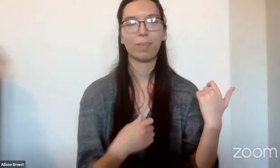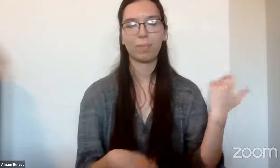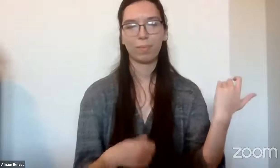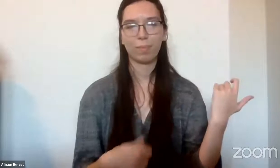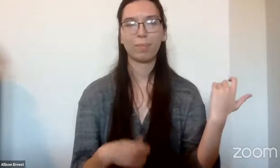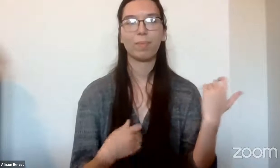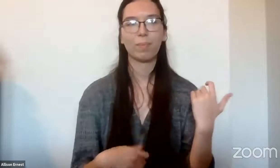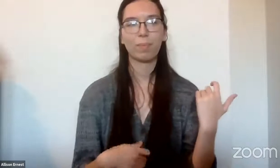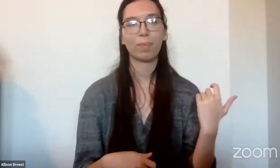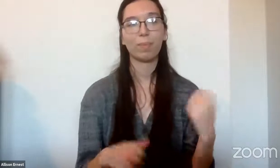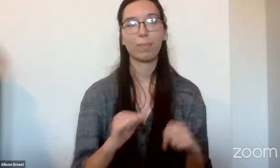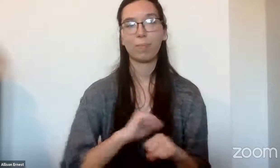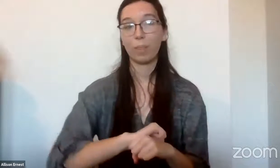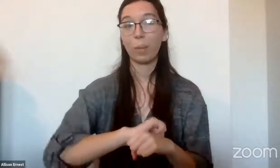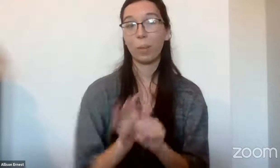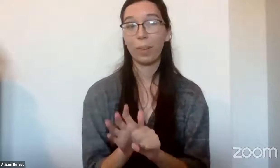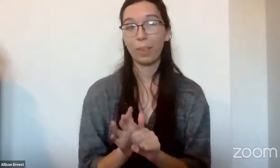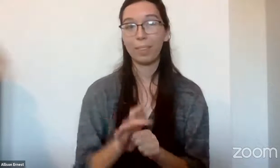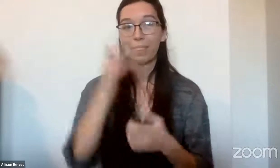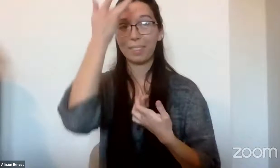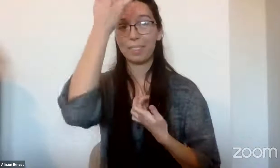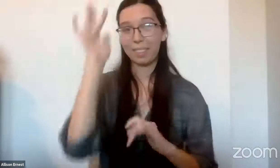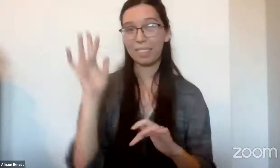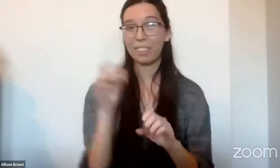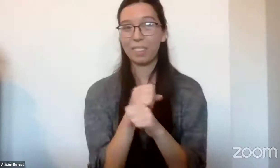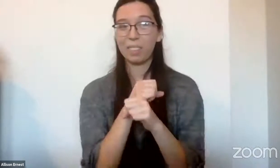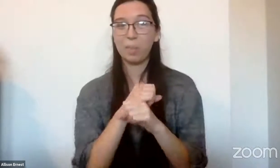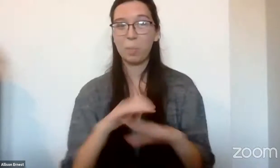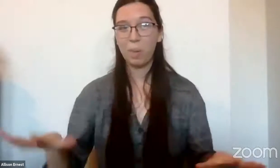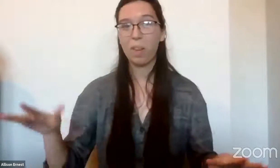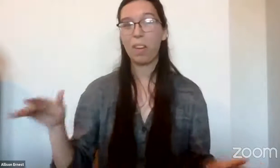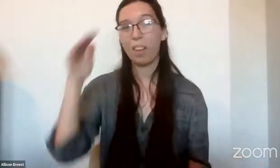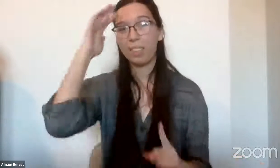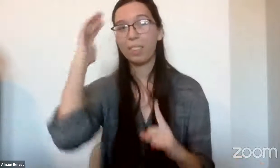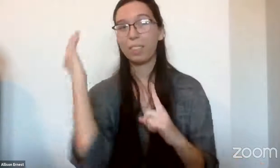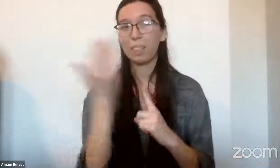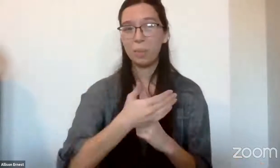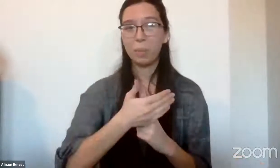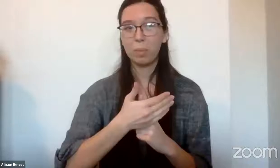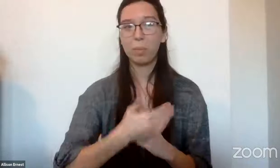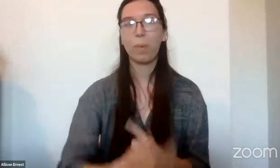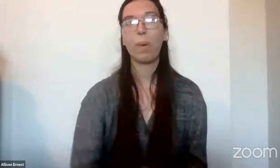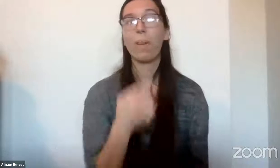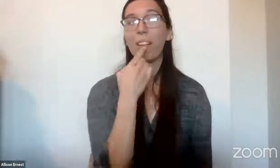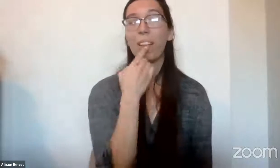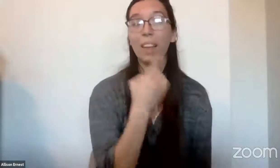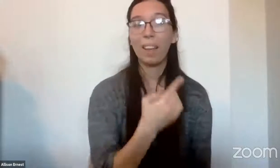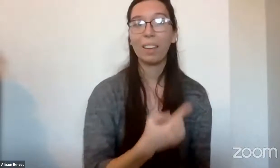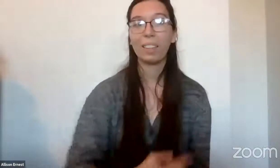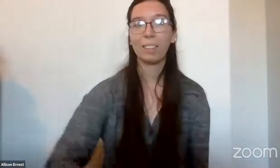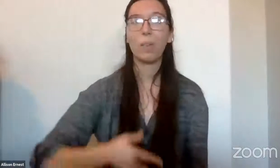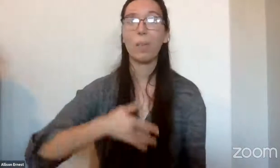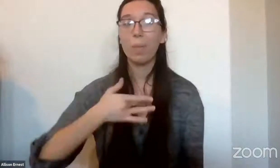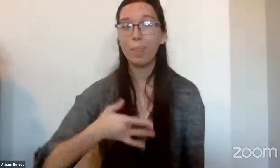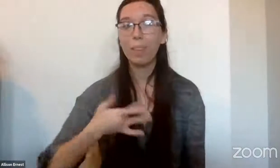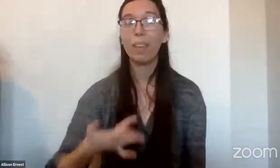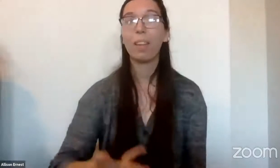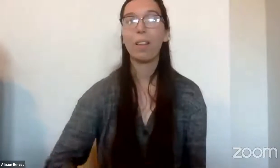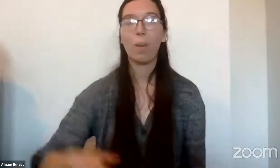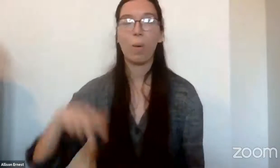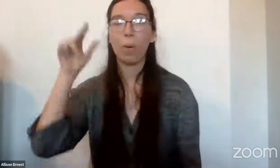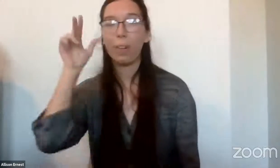We Cannot See. This text was written by Ray Whitney, who is a very well-known British hymn